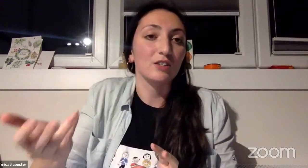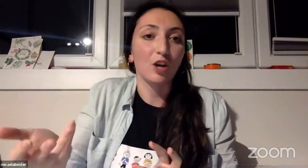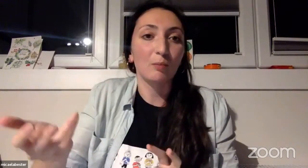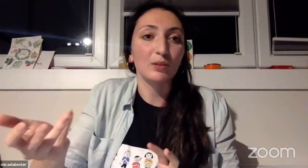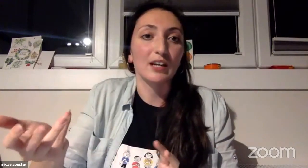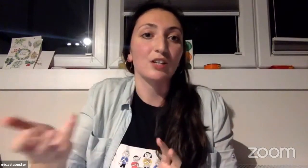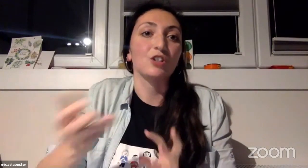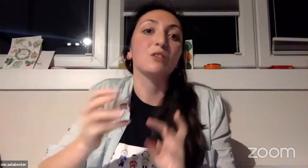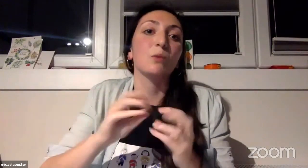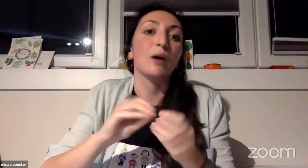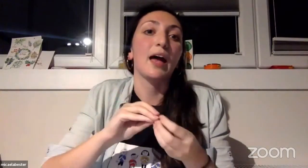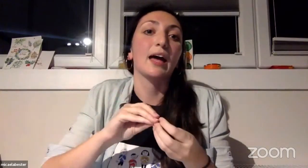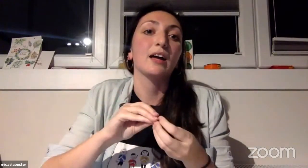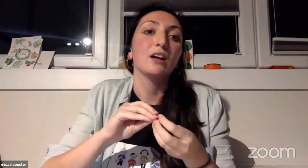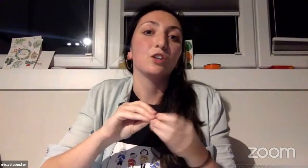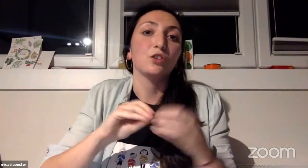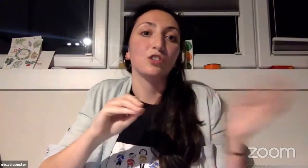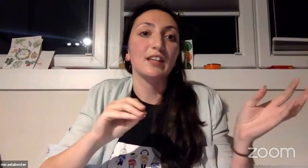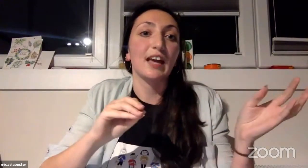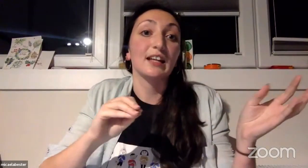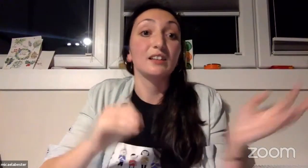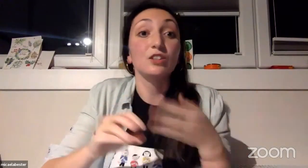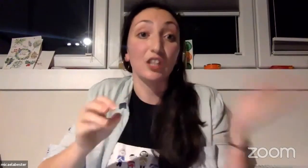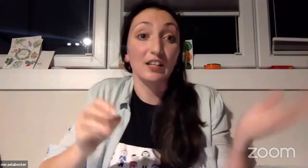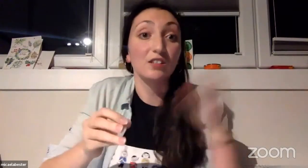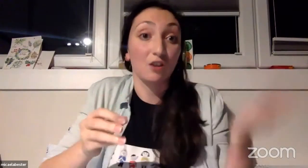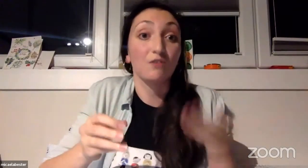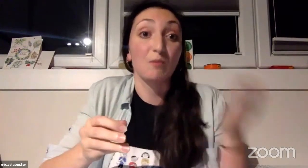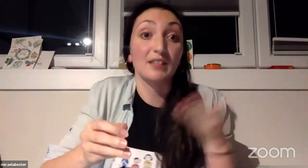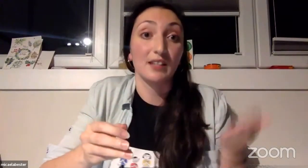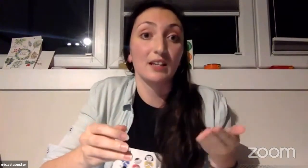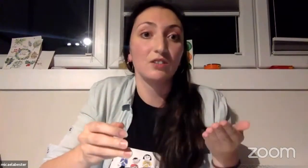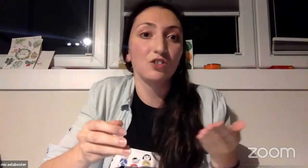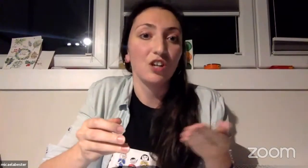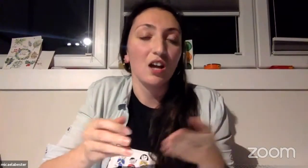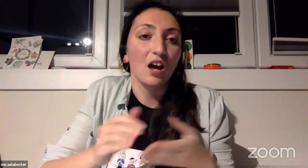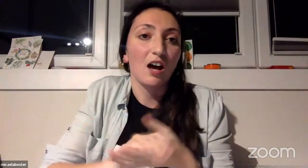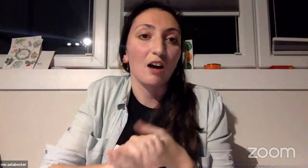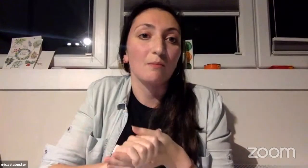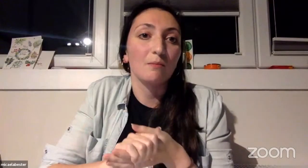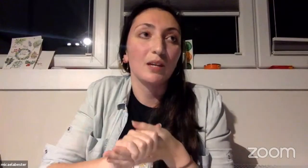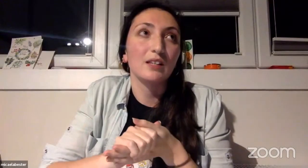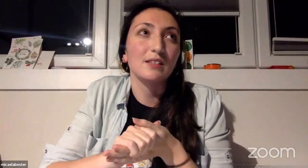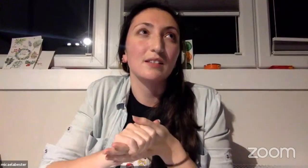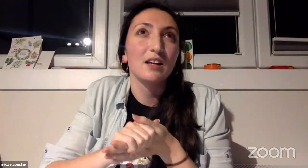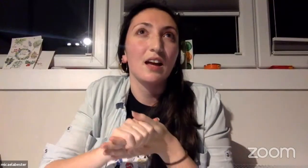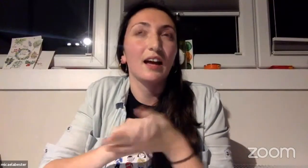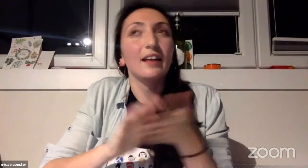an interpretation where you're just getting the gist of the message.